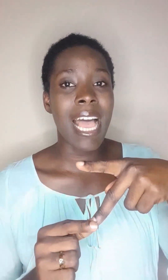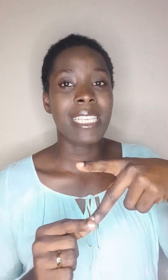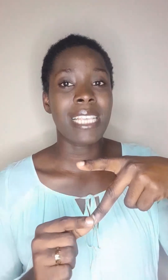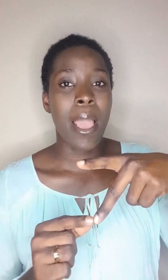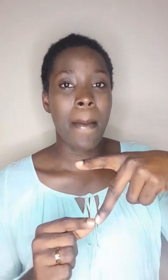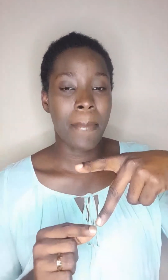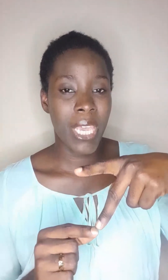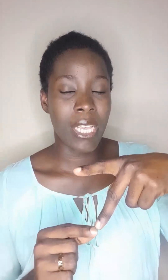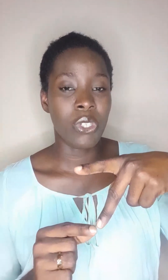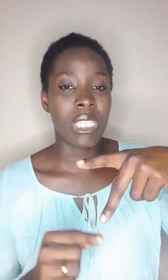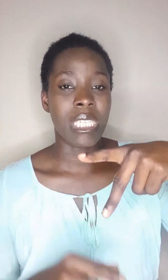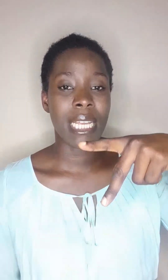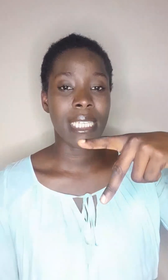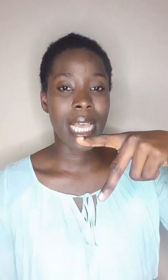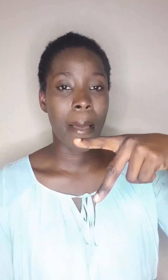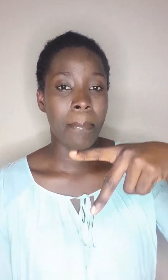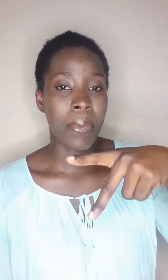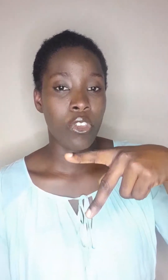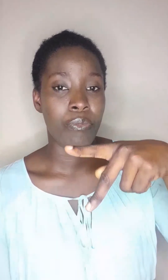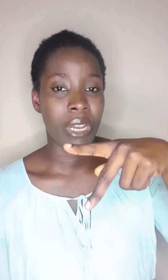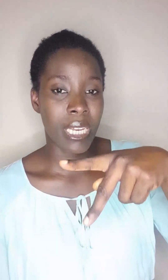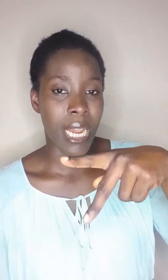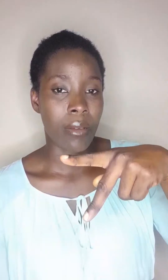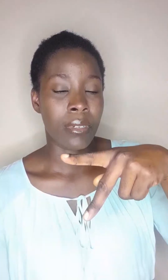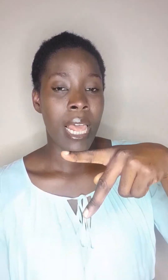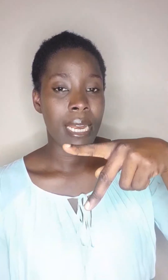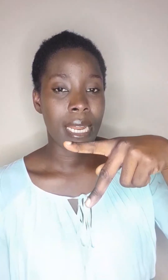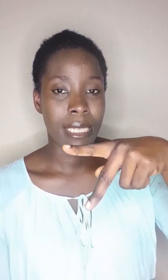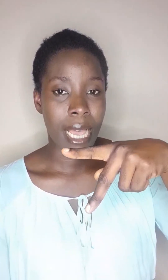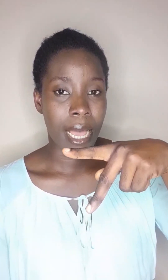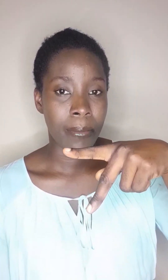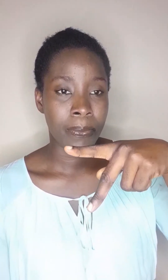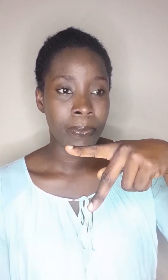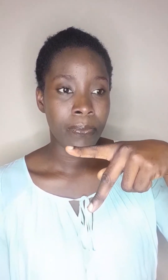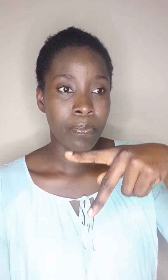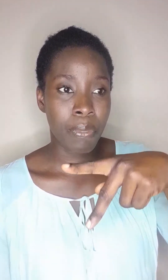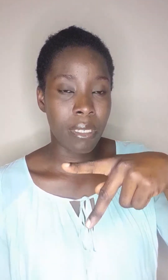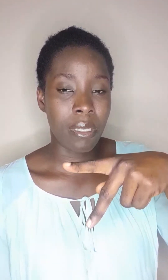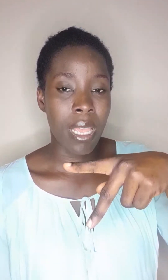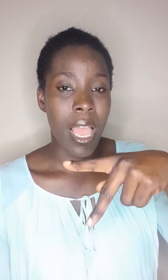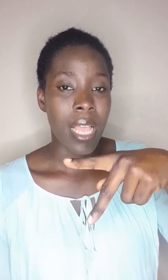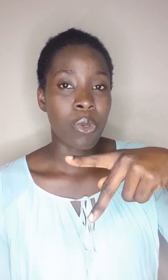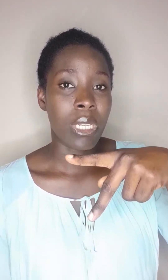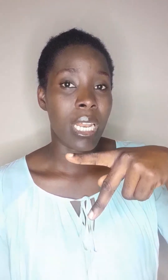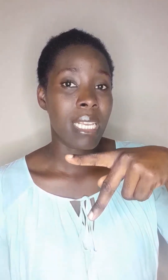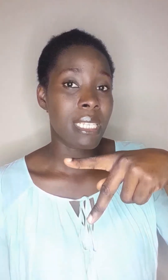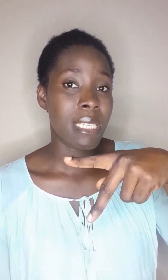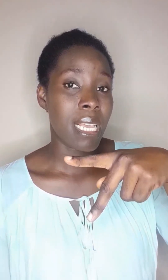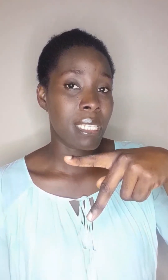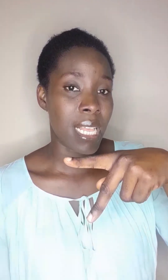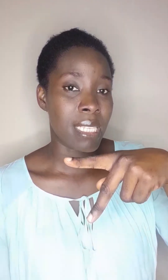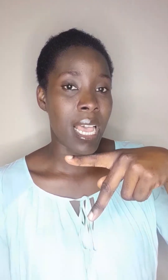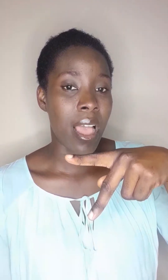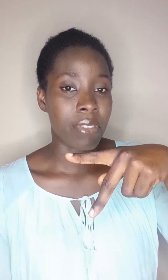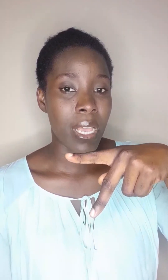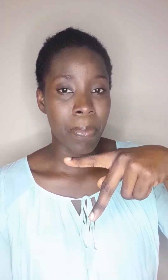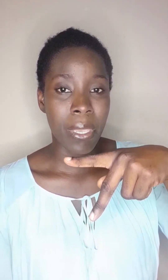as P. So this is letter P. You bring it down. Letter P. So the next letter after P is